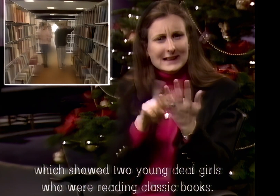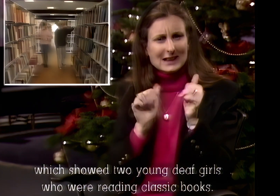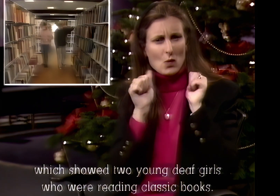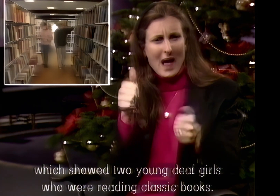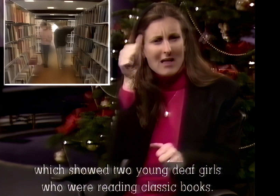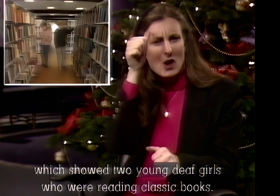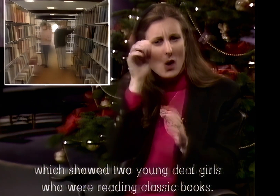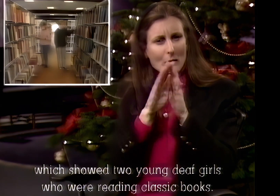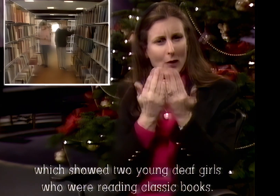books.